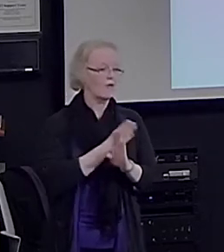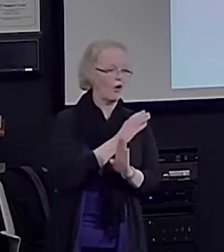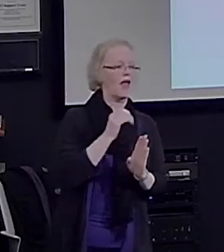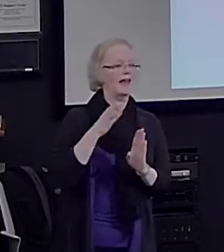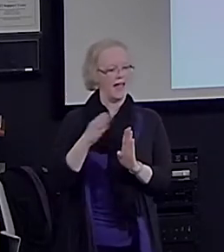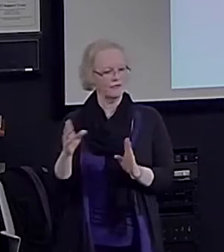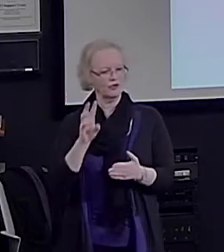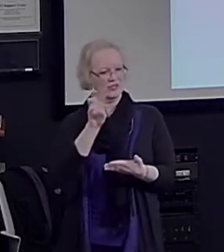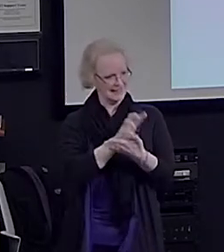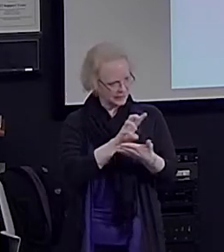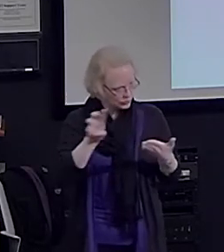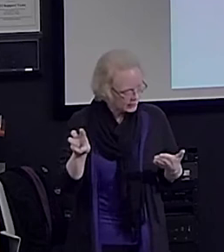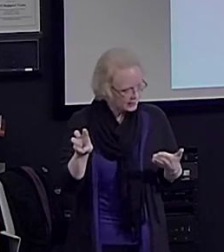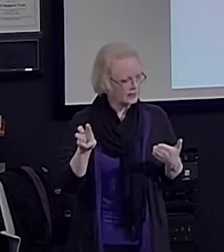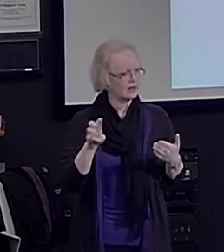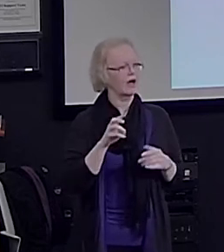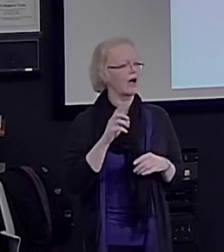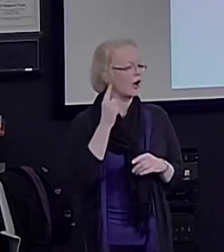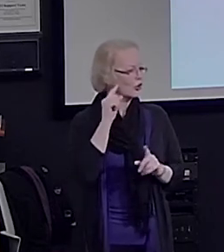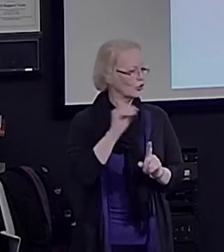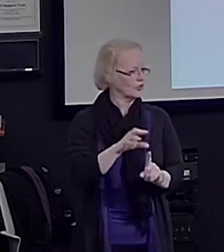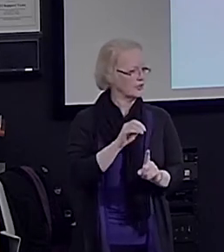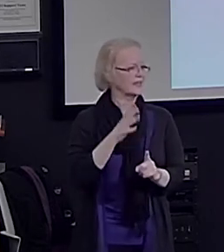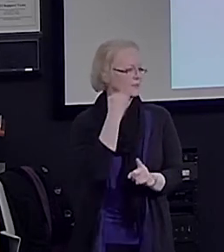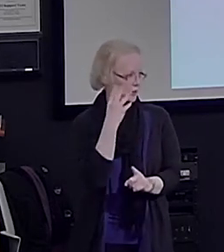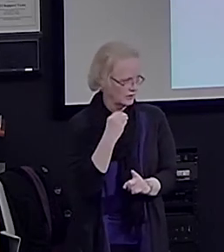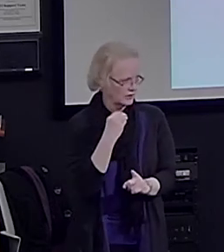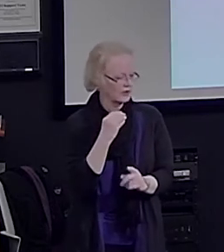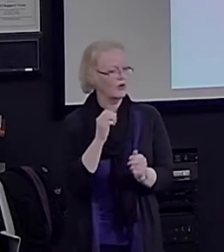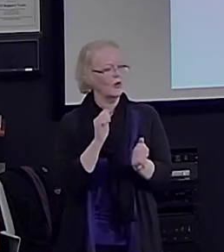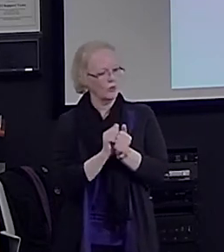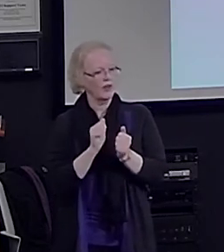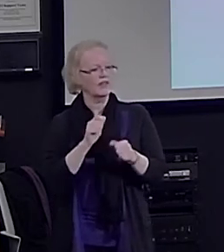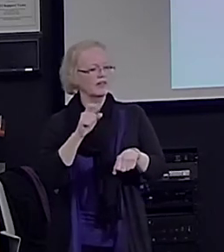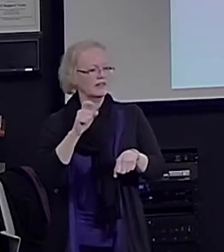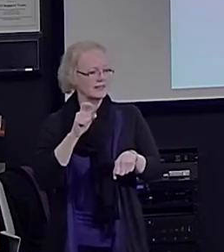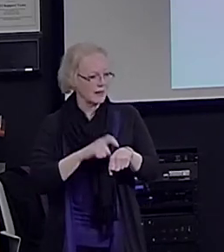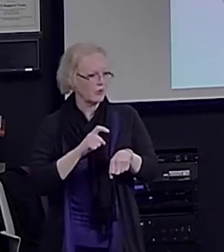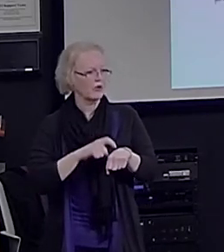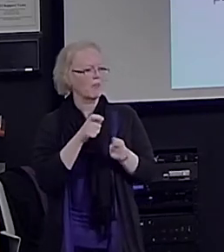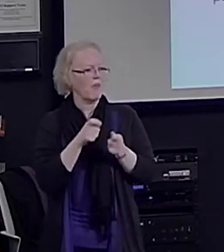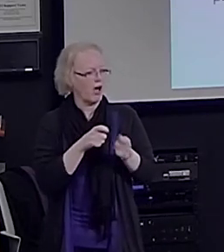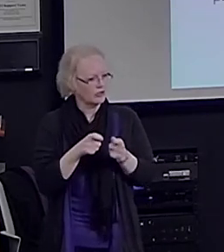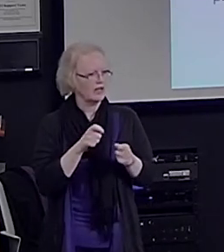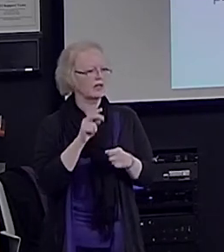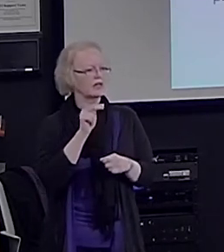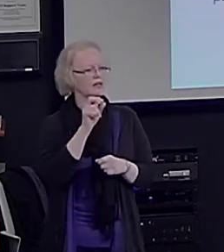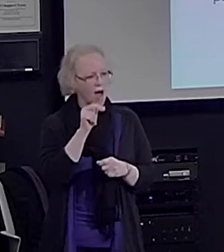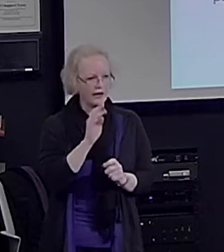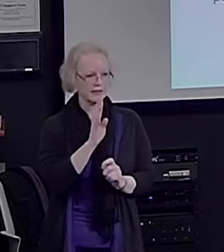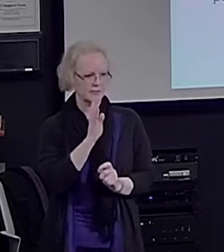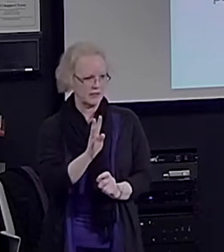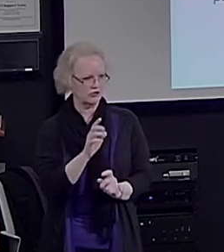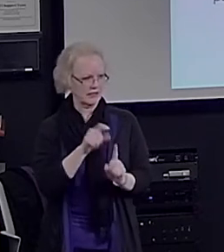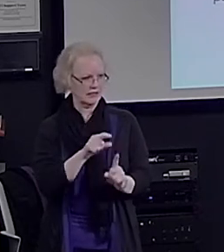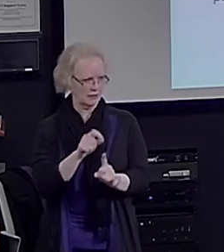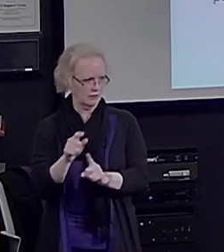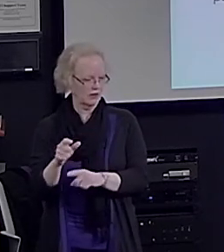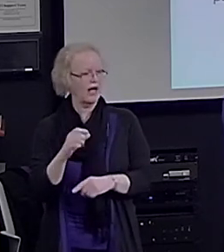interactive progressive acoustic experience with temporally modulated non speech stimuli and we used an